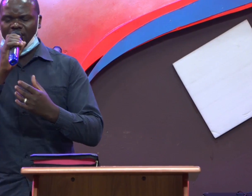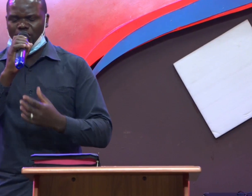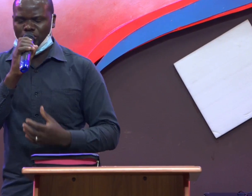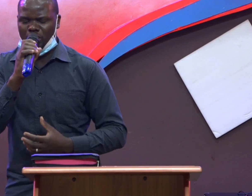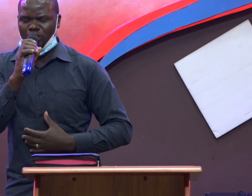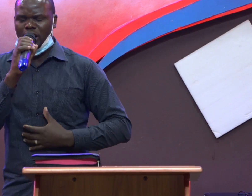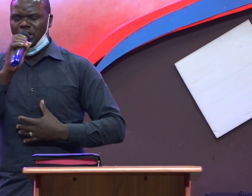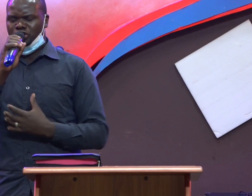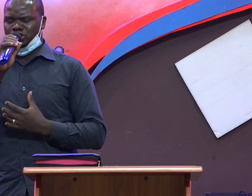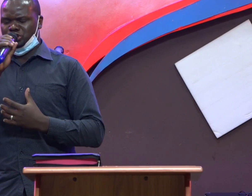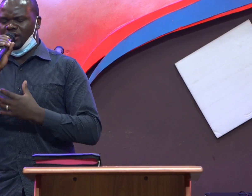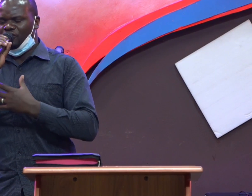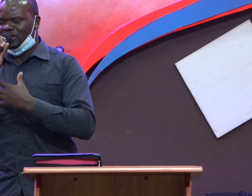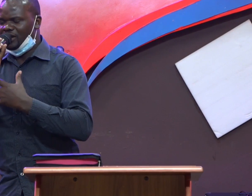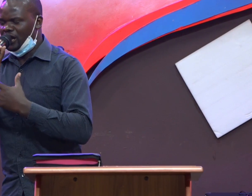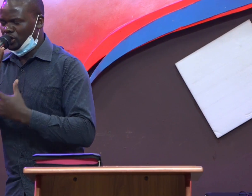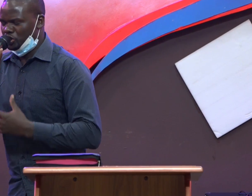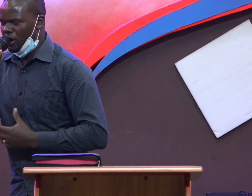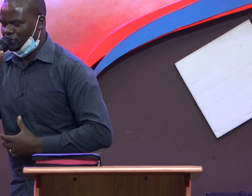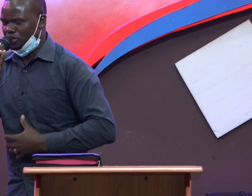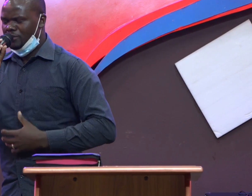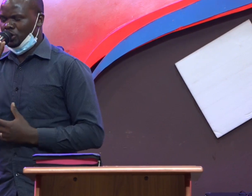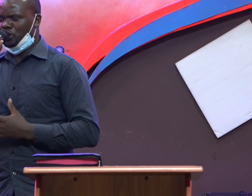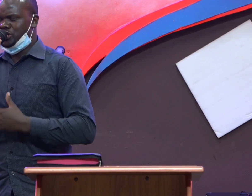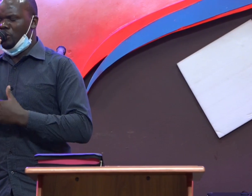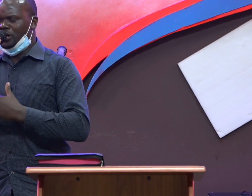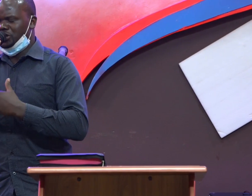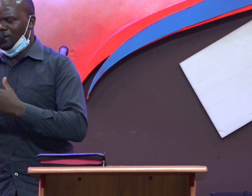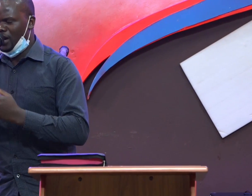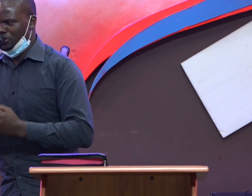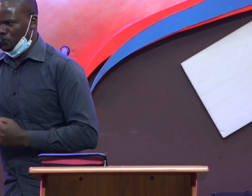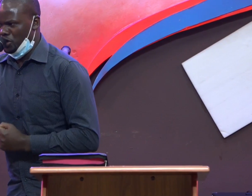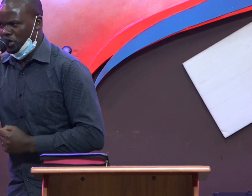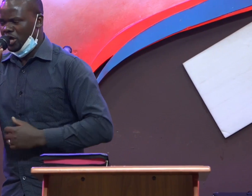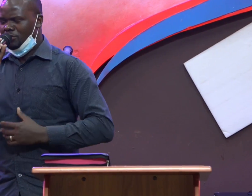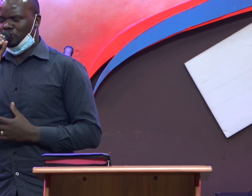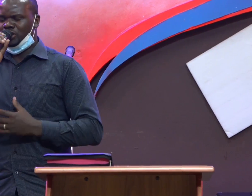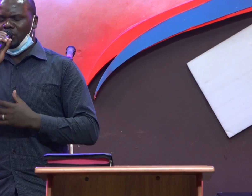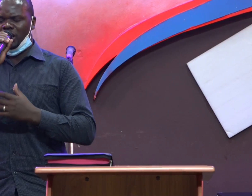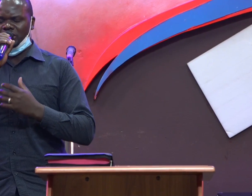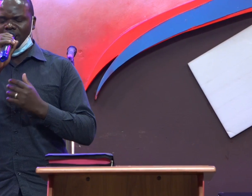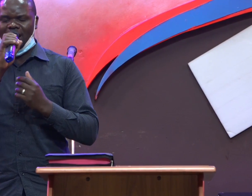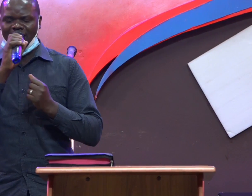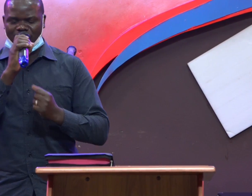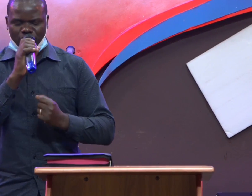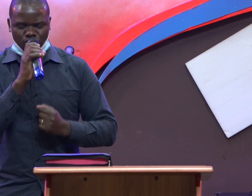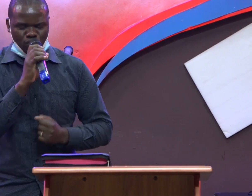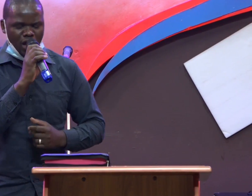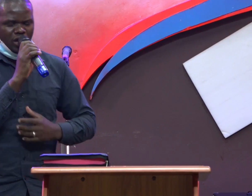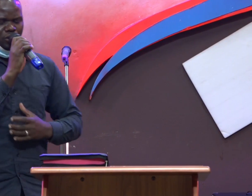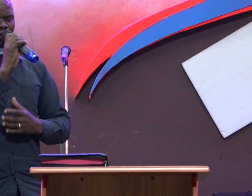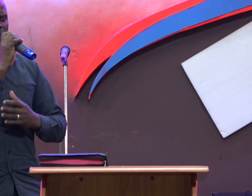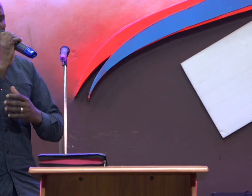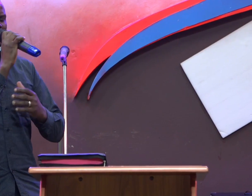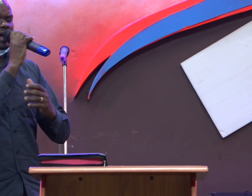ways, heavenly King of glory, due to the fact, heavenly King of kings, because our inner man is weak, because our inner man lacks the